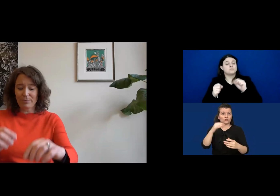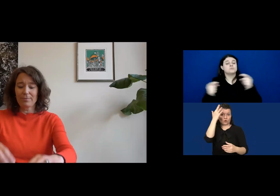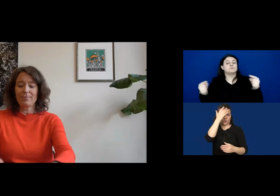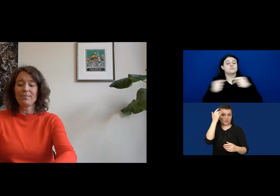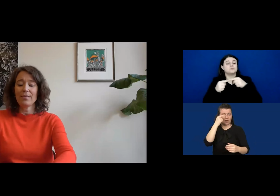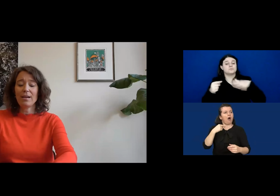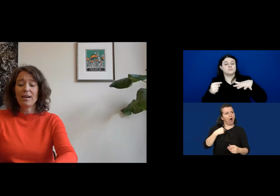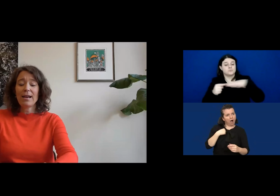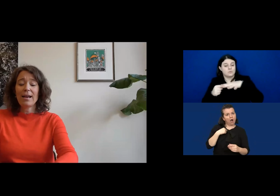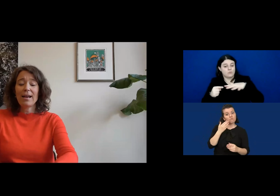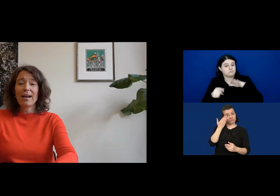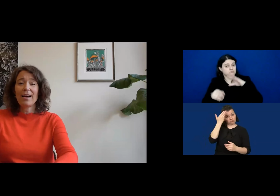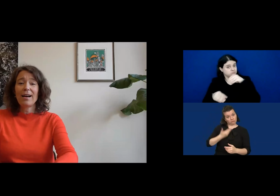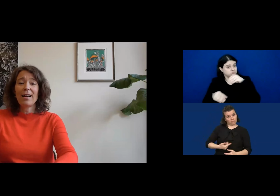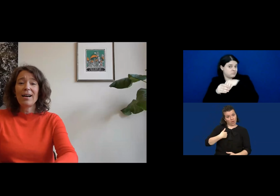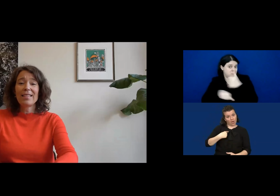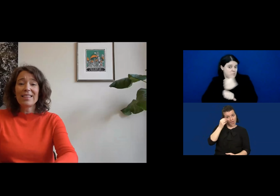expertise.